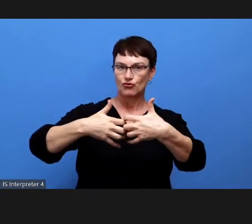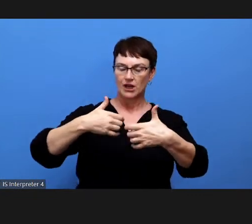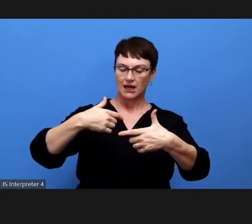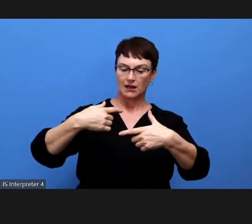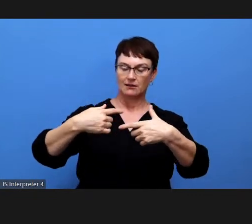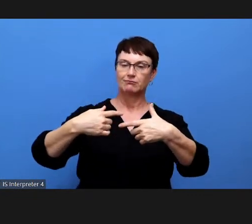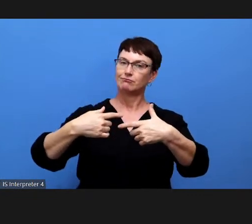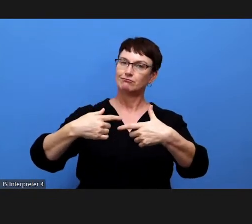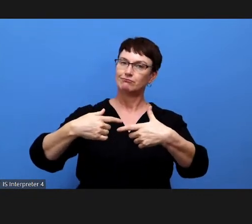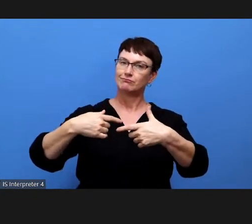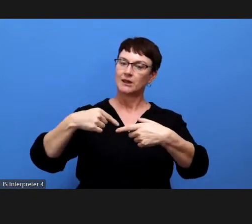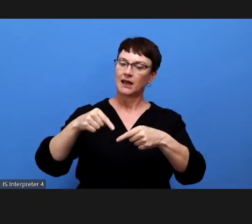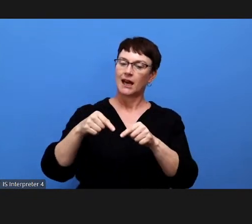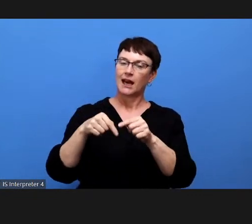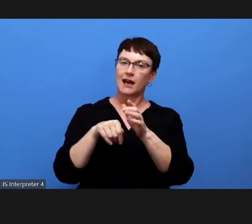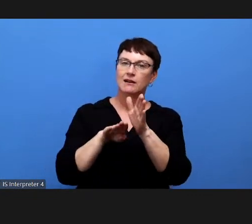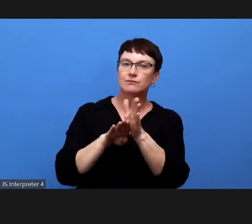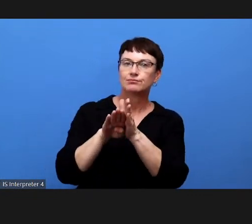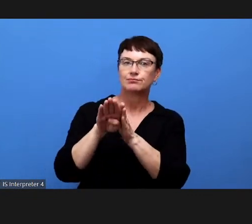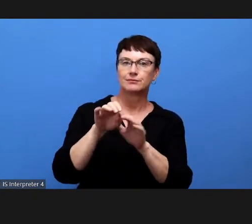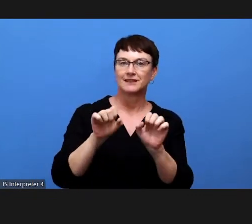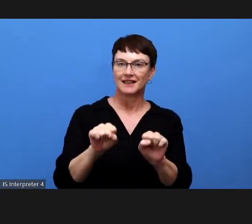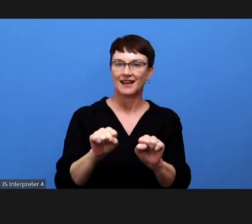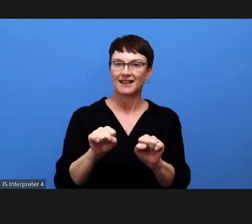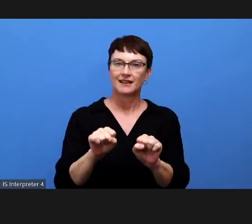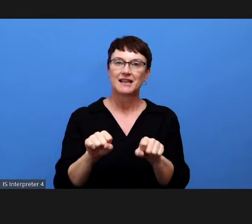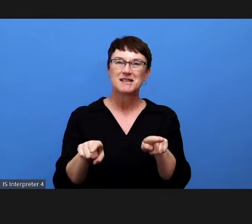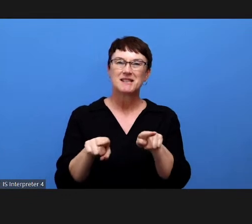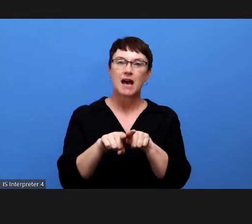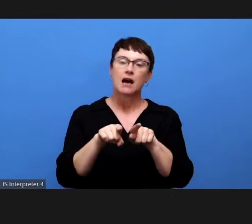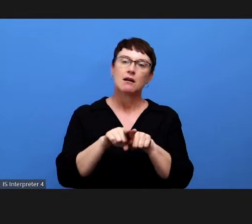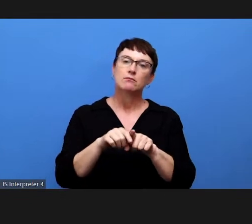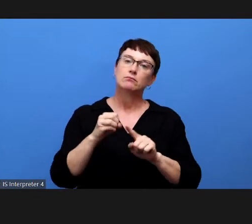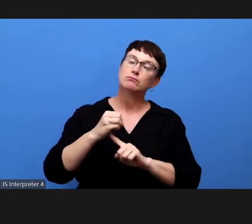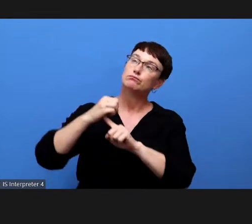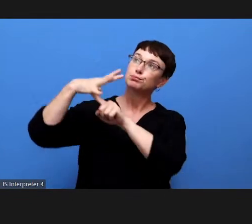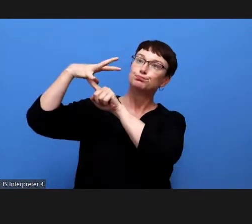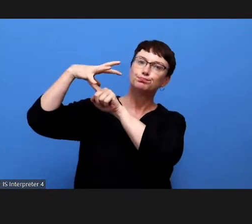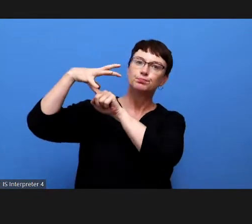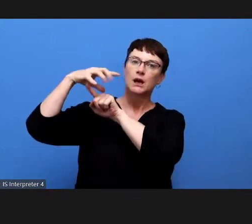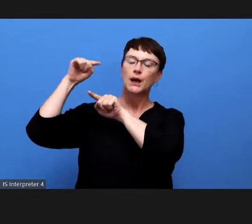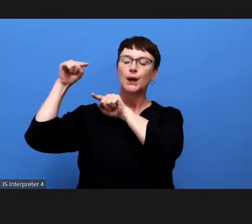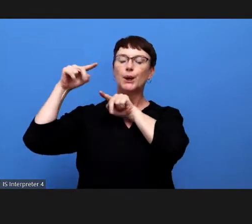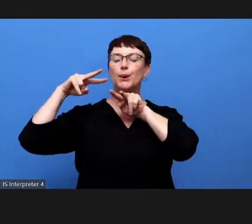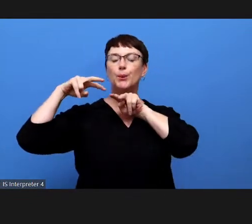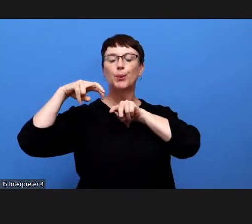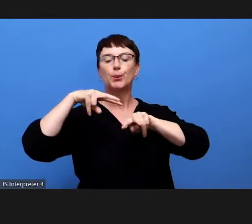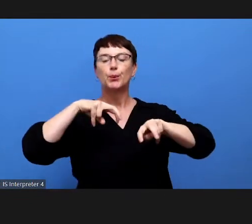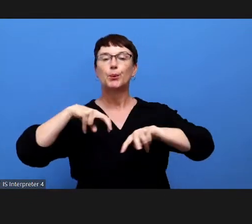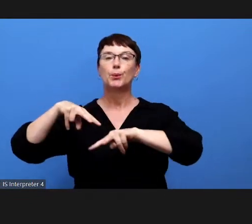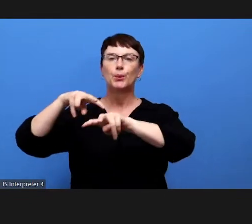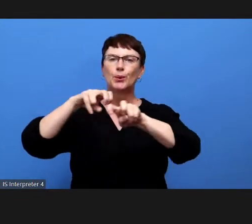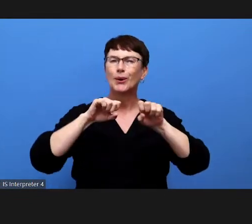we can utilize to engage in national and international regional platforms to make our case clear